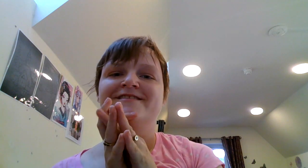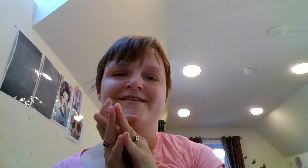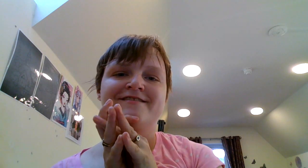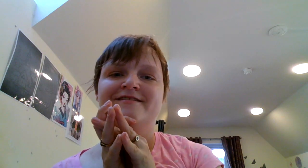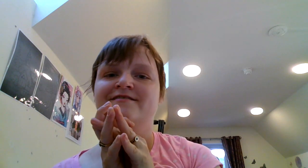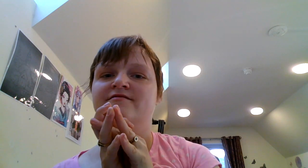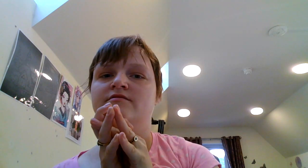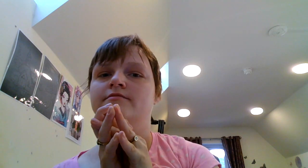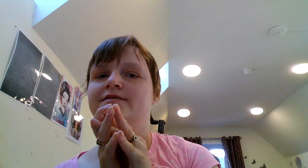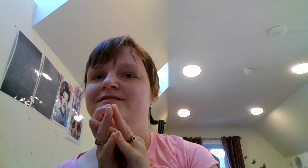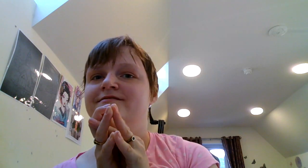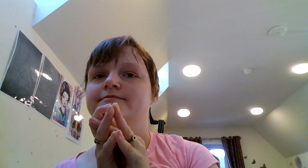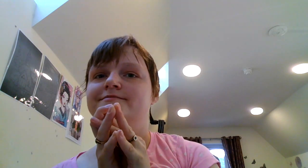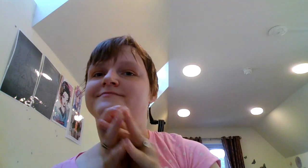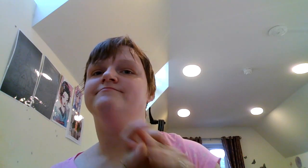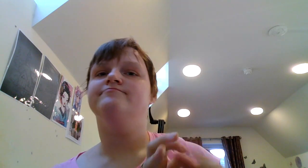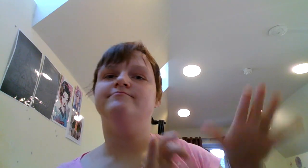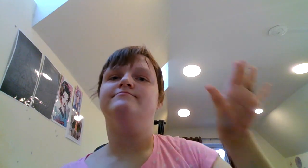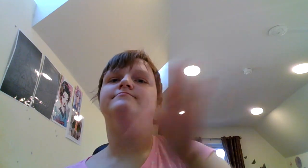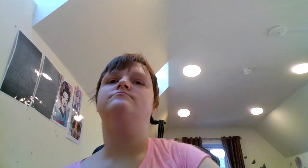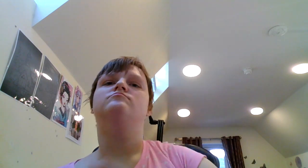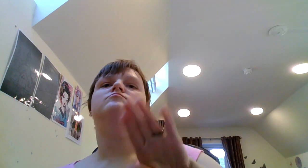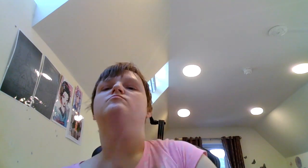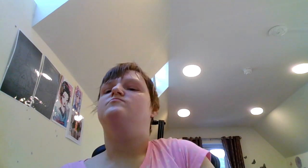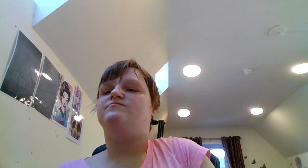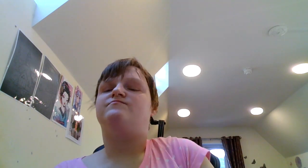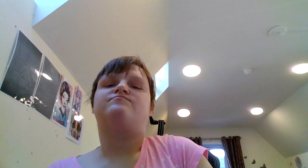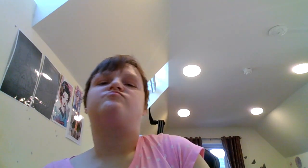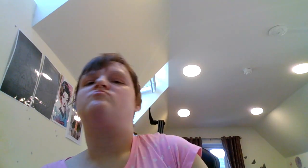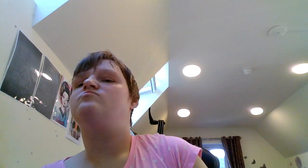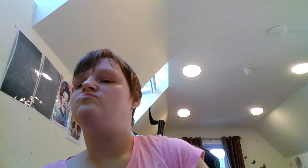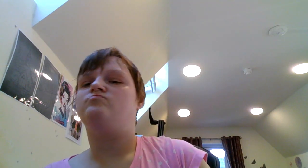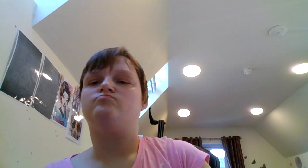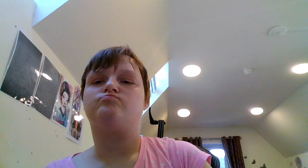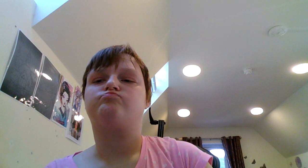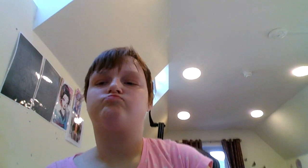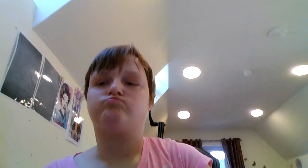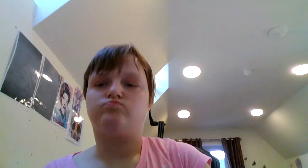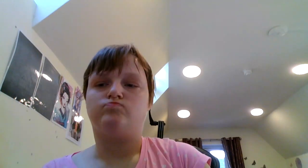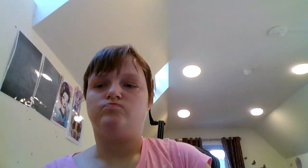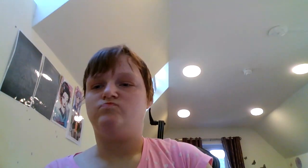informative content like this. Please leave your thoughts in the comments.